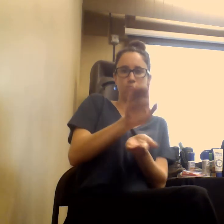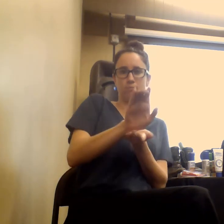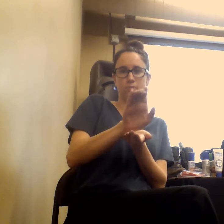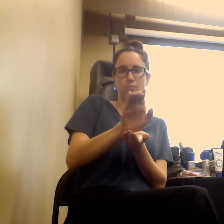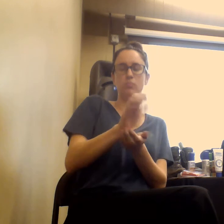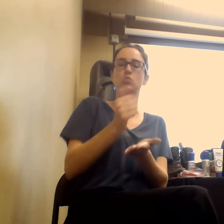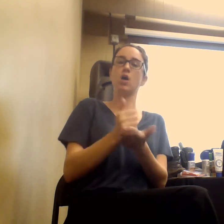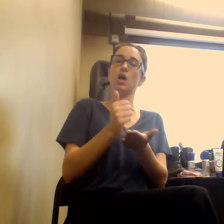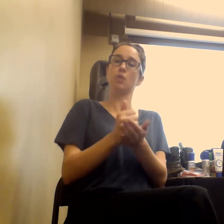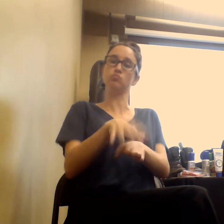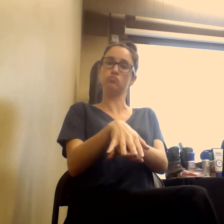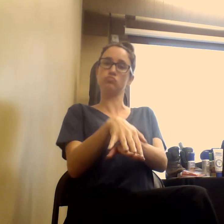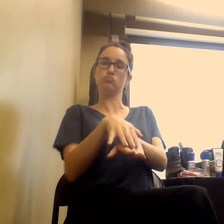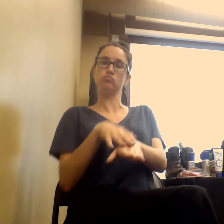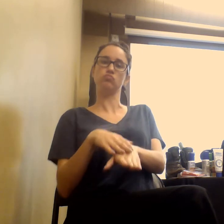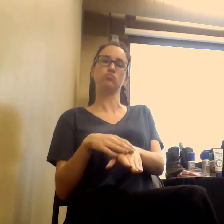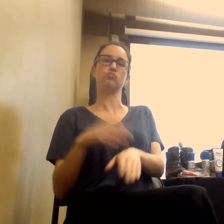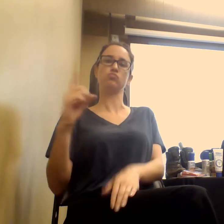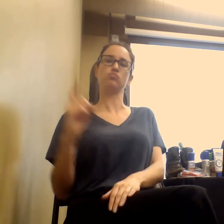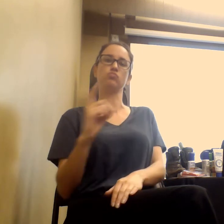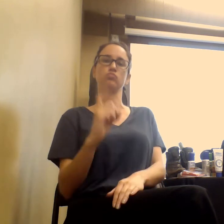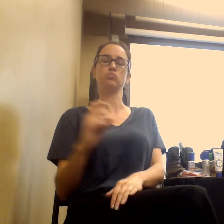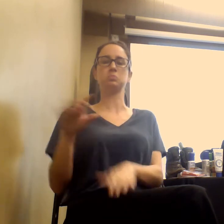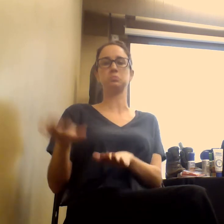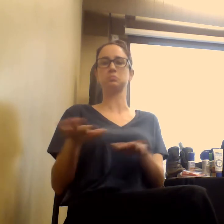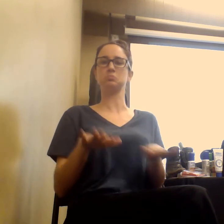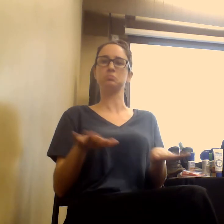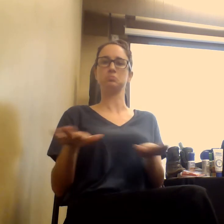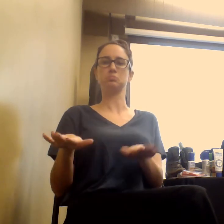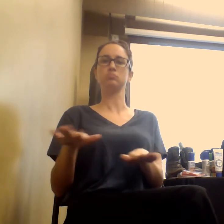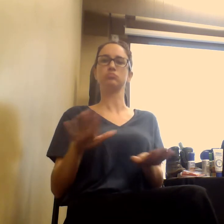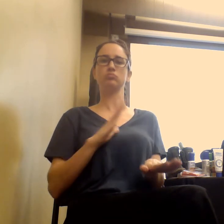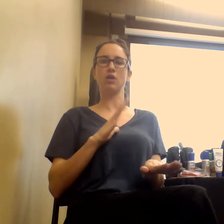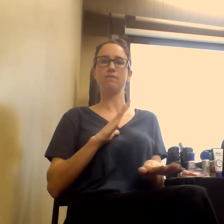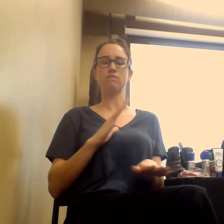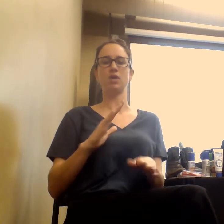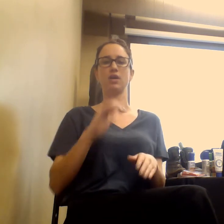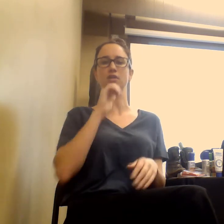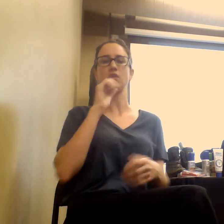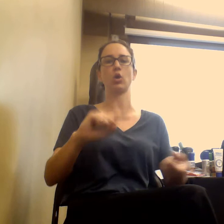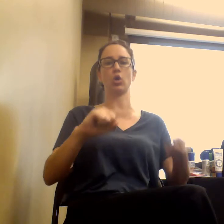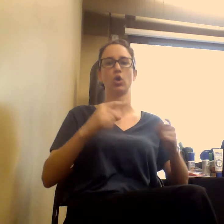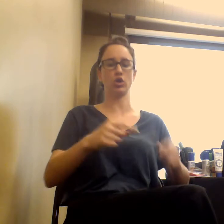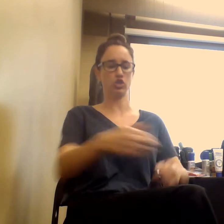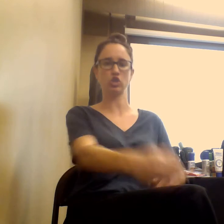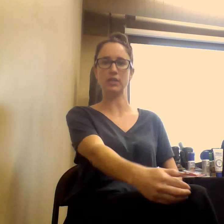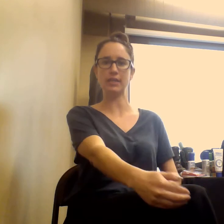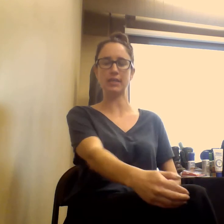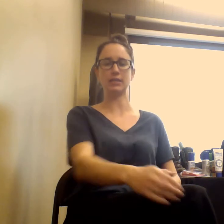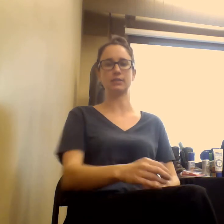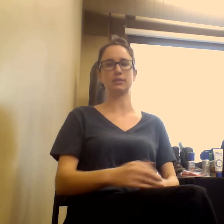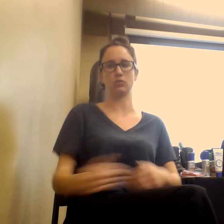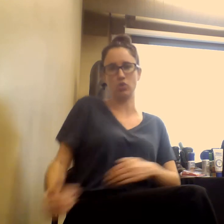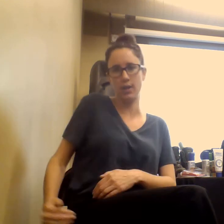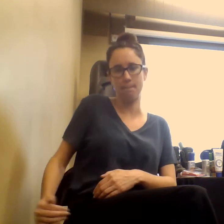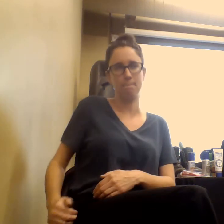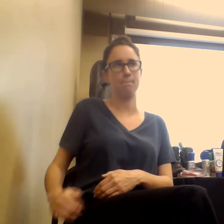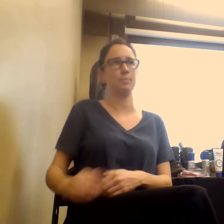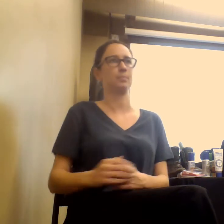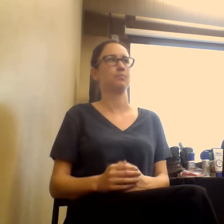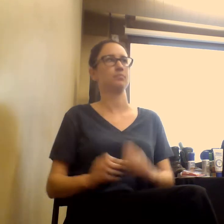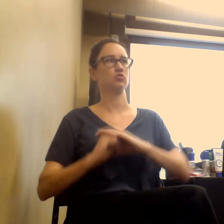you don't have as much impact going into your joints. When you say a high FP scale, you mean